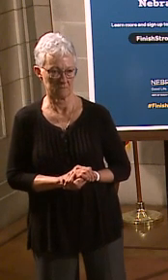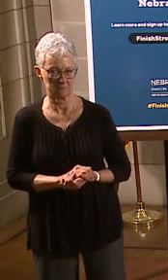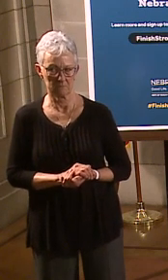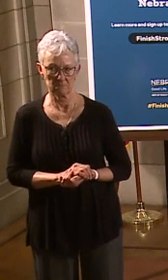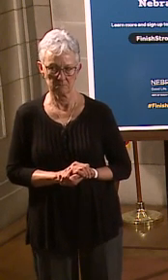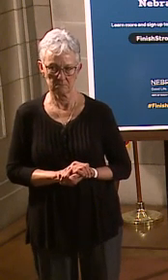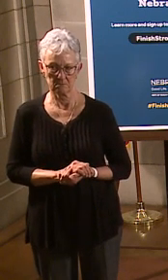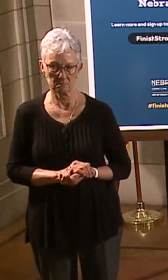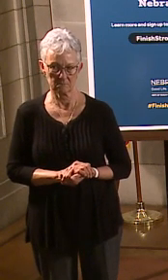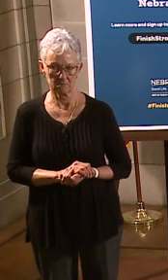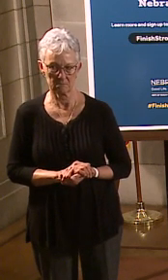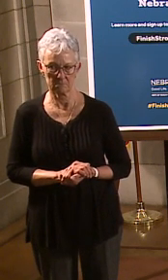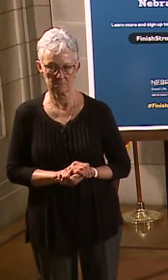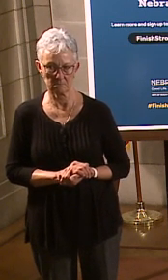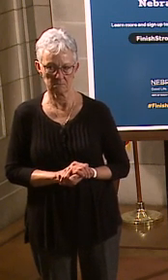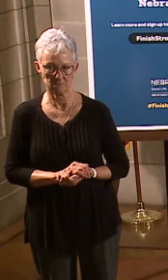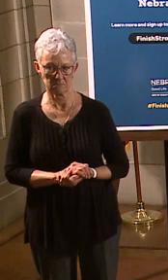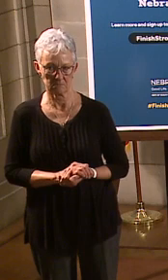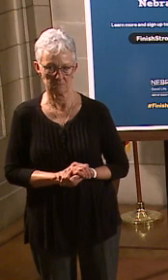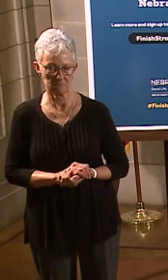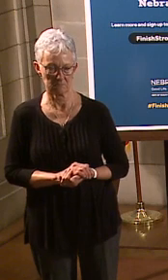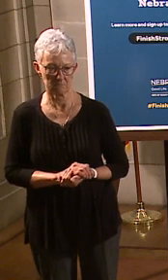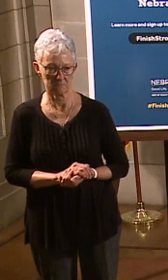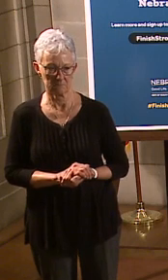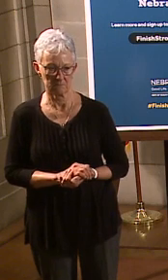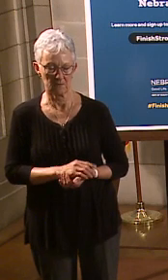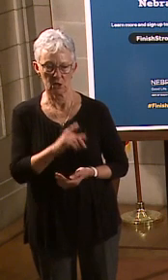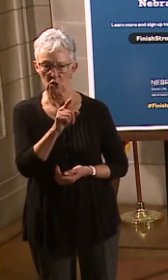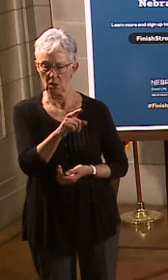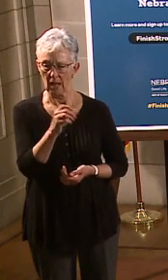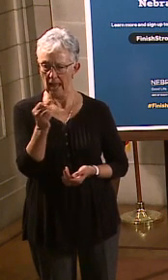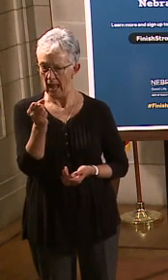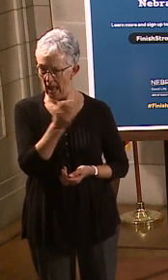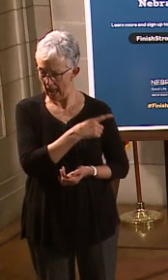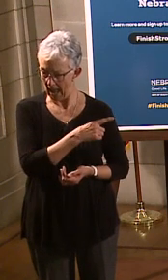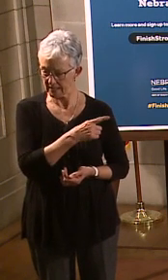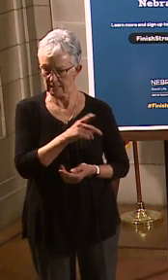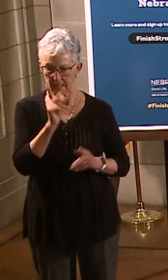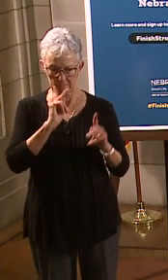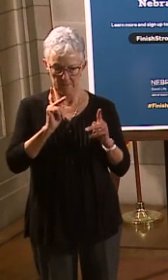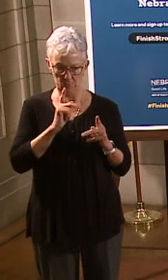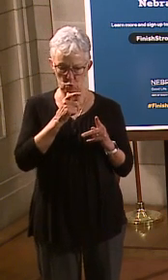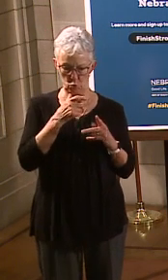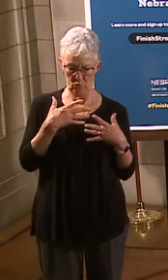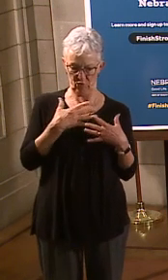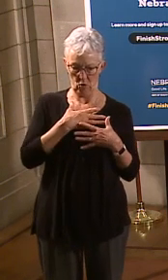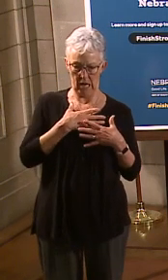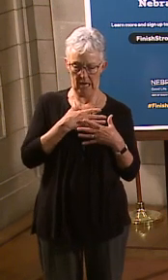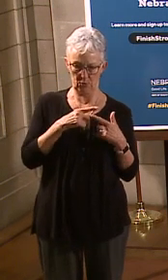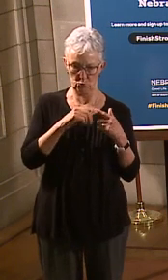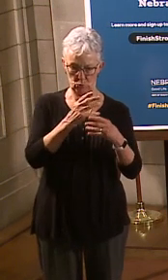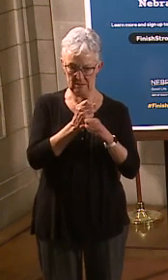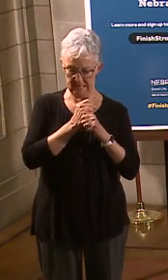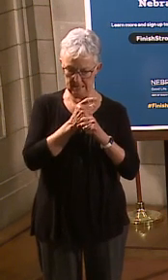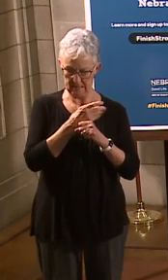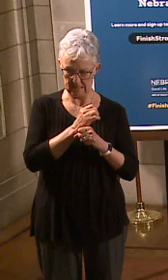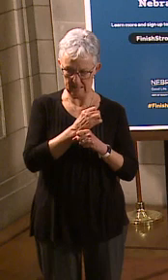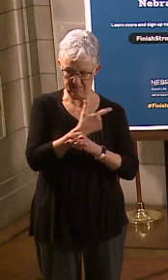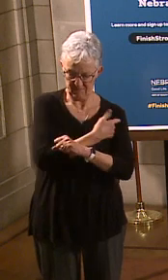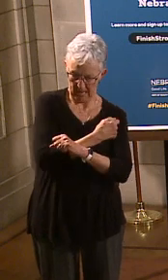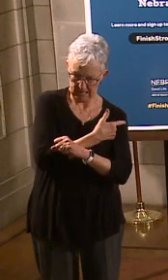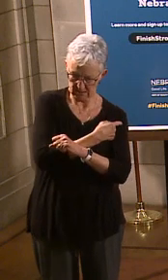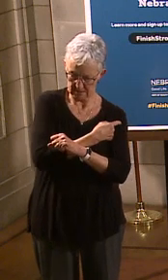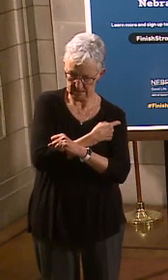communities some of these specific communities that you're targeting than there is among the general population, say, the folks living